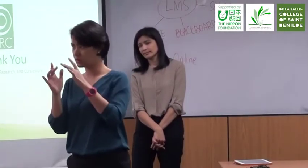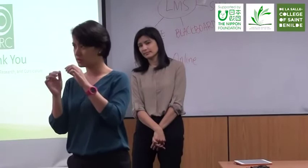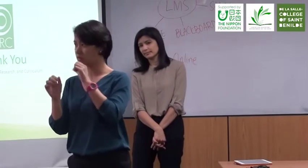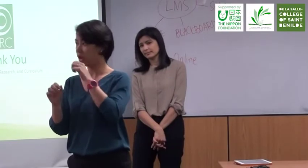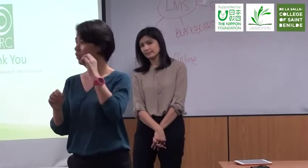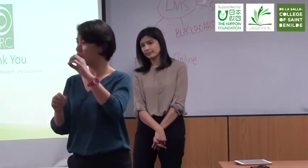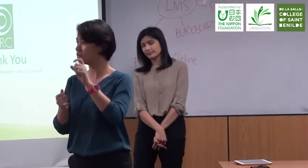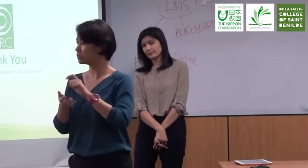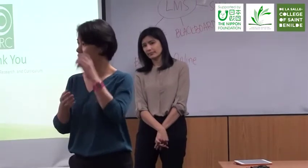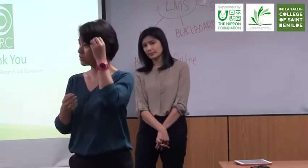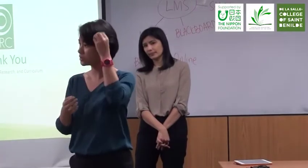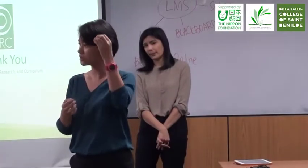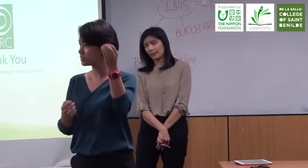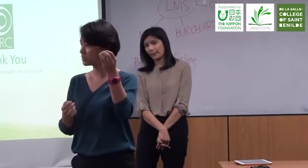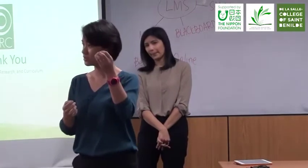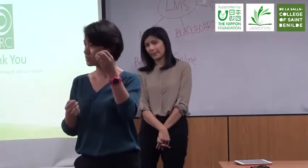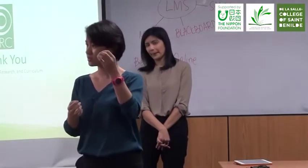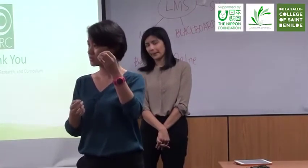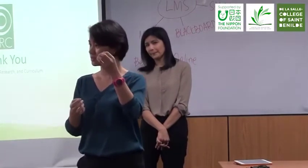References.